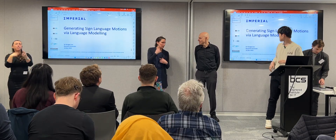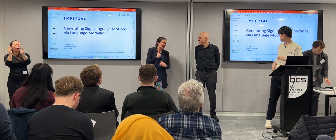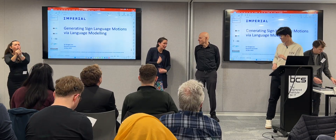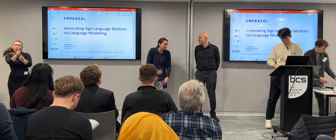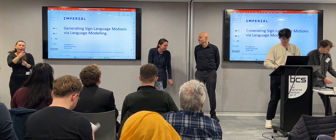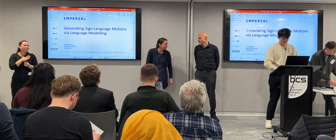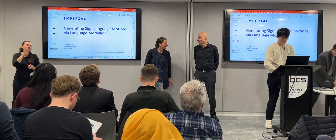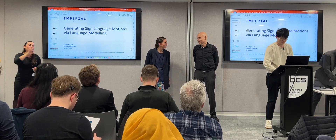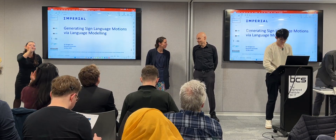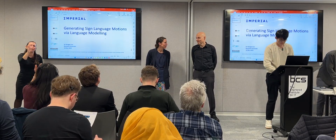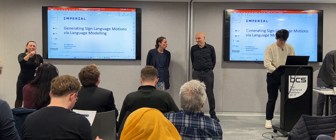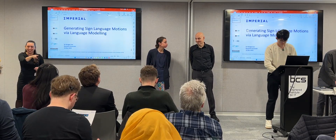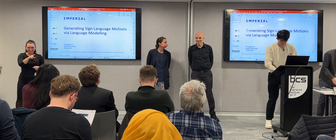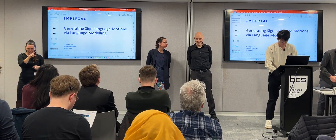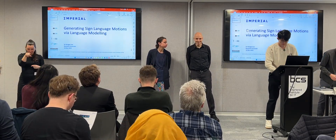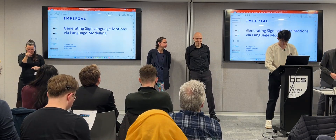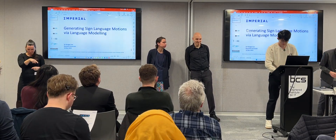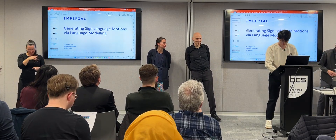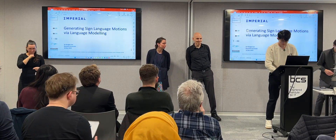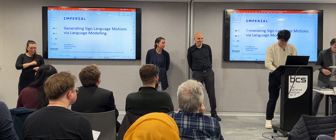Oh.